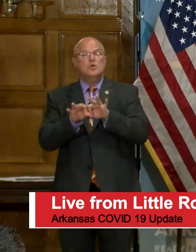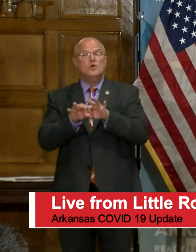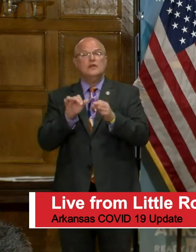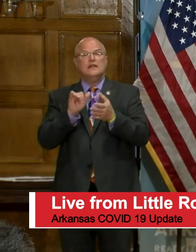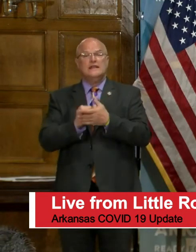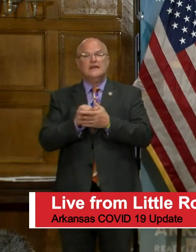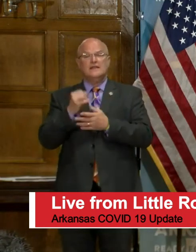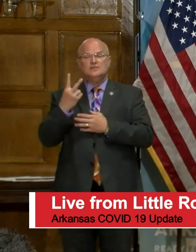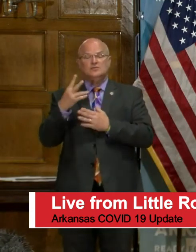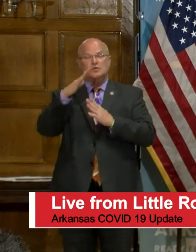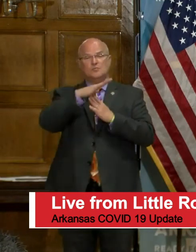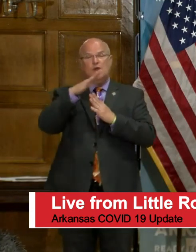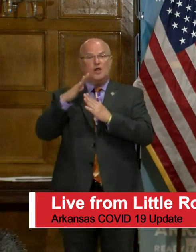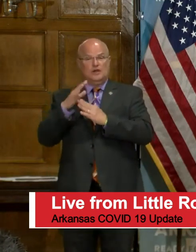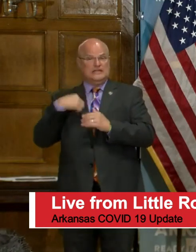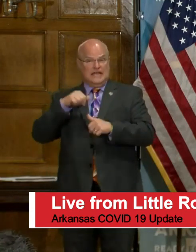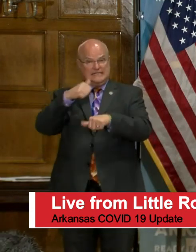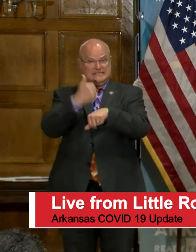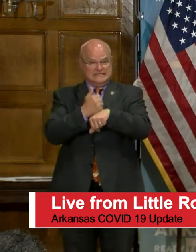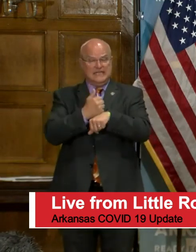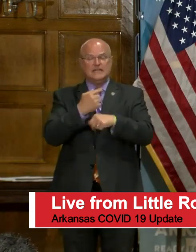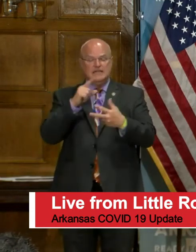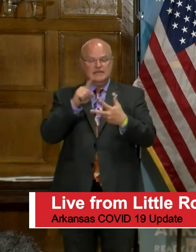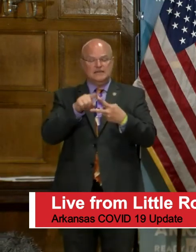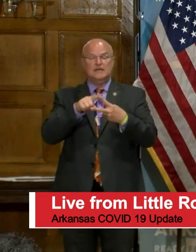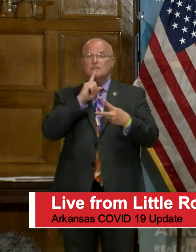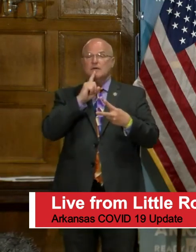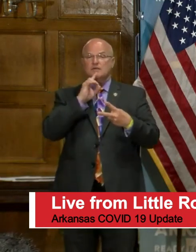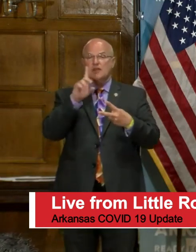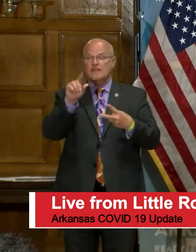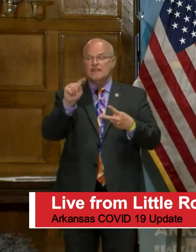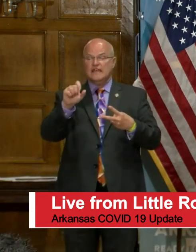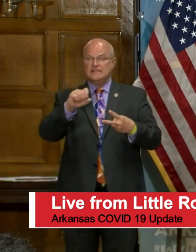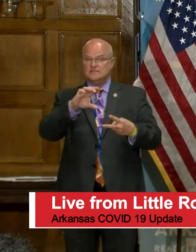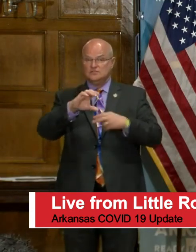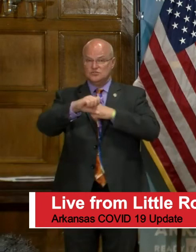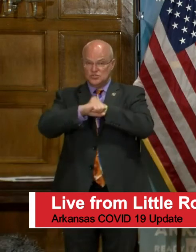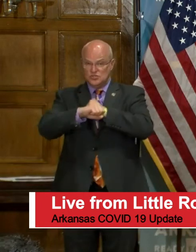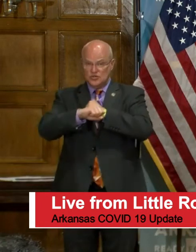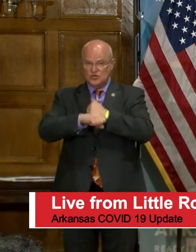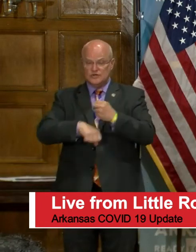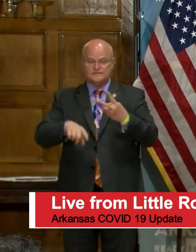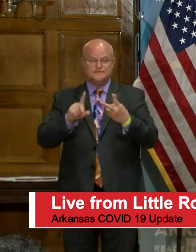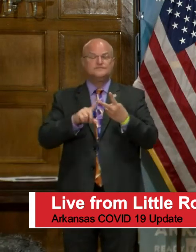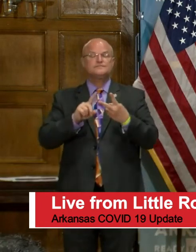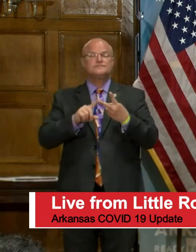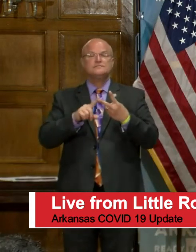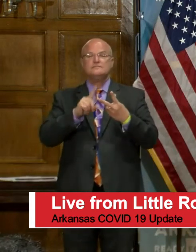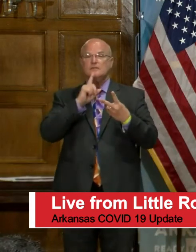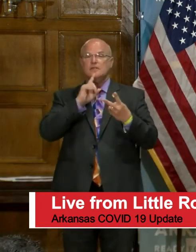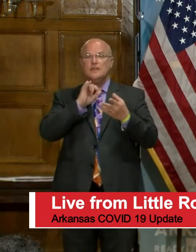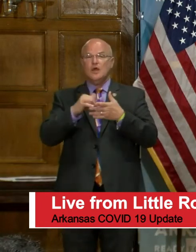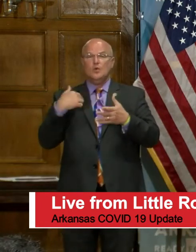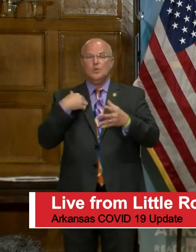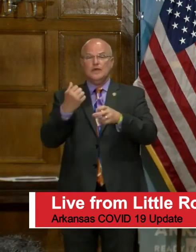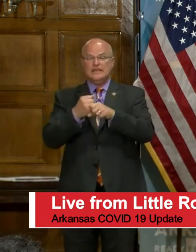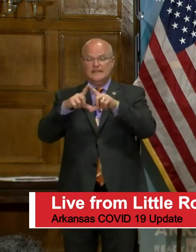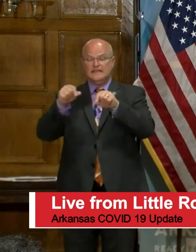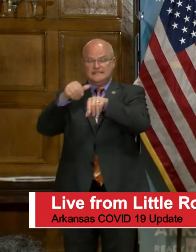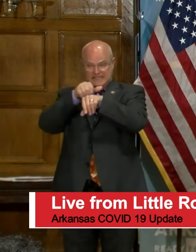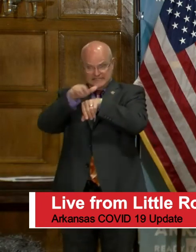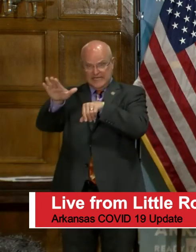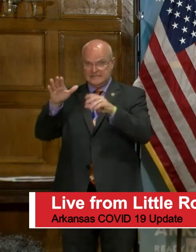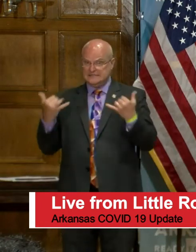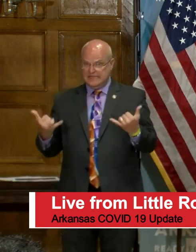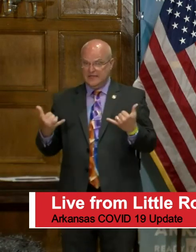is those two priorities that I said, which is let's make sure the data is secure. Secondly, let's make sure we can get these checks out